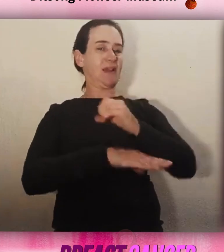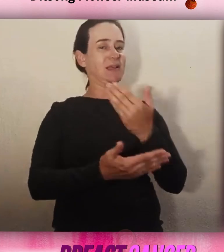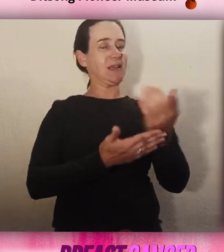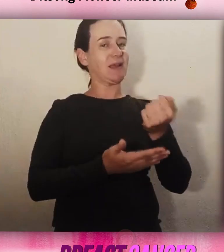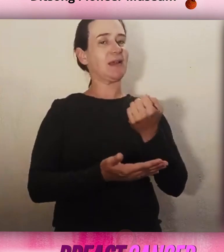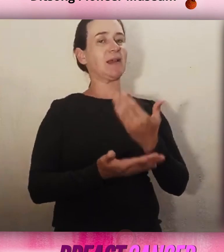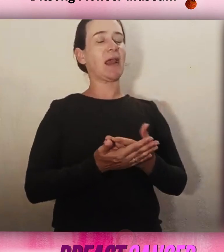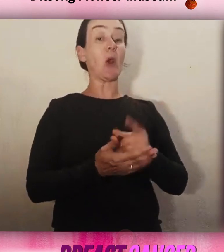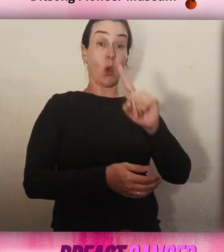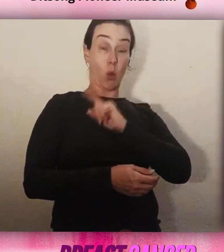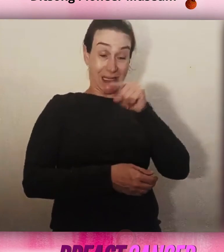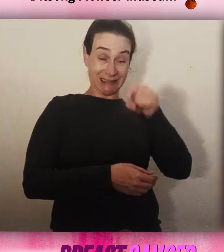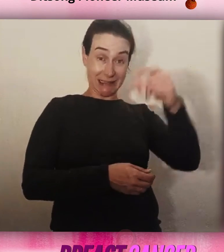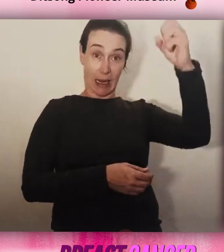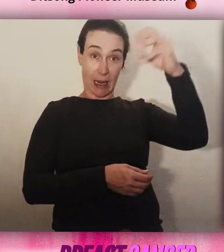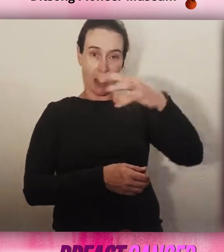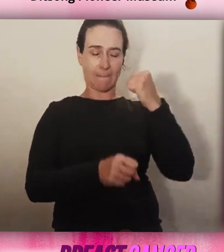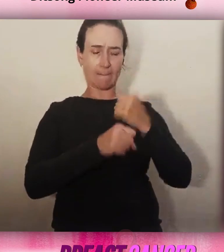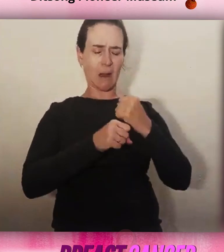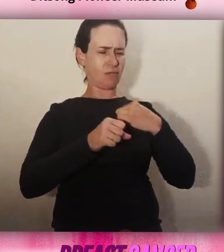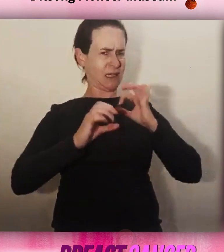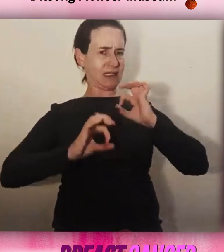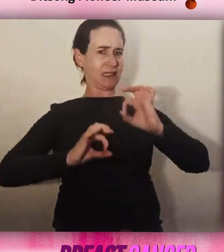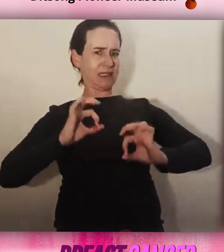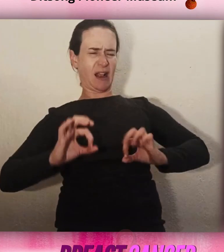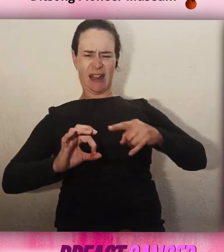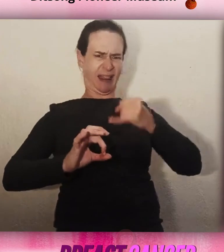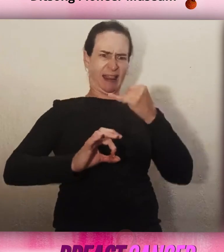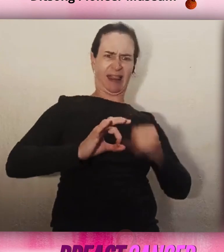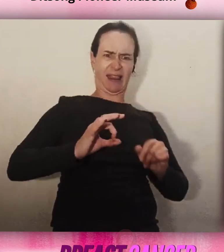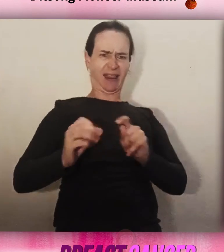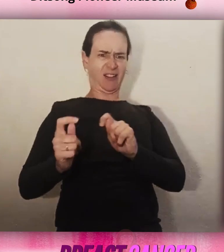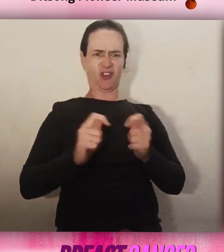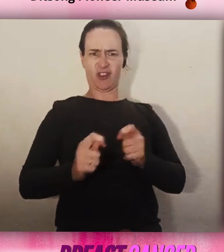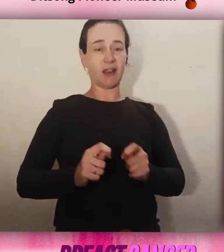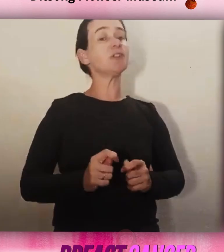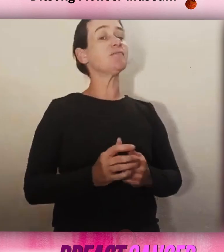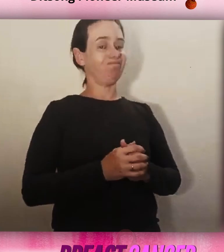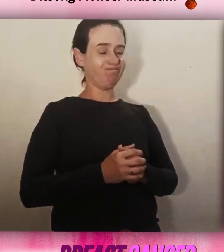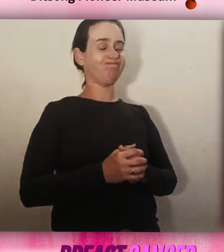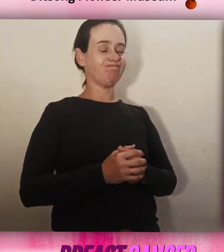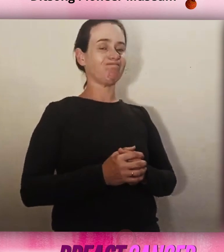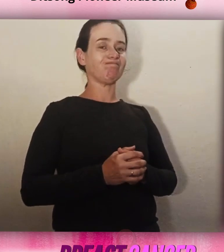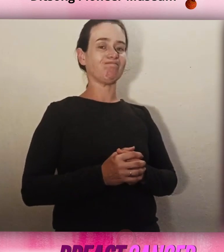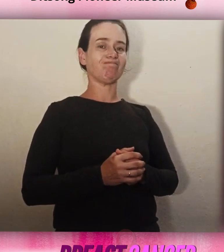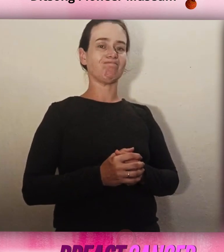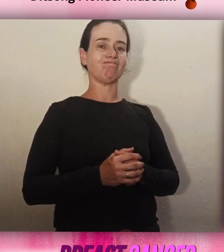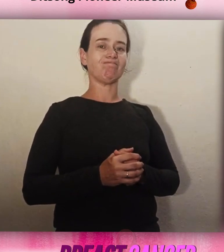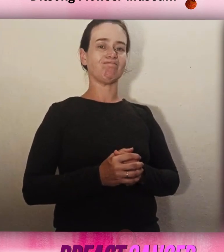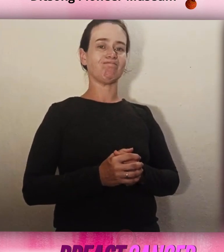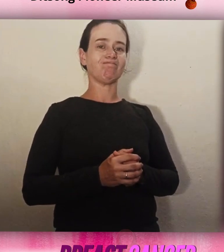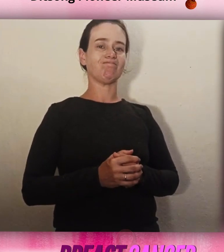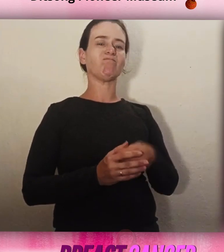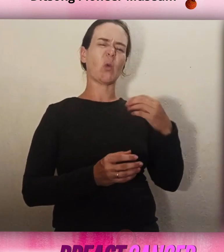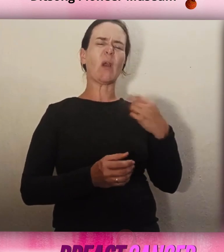risk of cancer, because they also cause as we said, the abnormal changes in the cells. Okay. Yes. Okay. We also